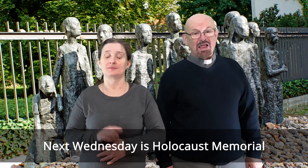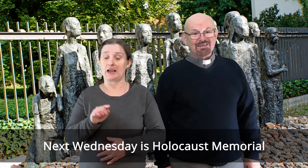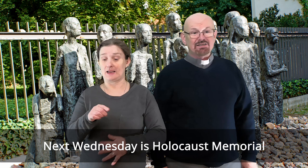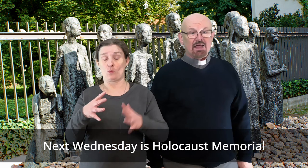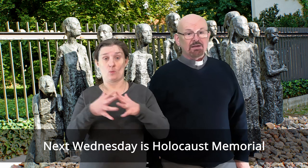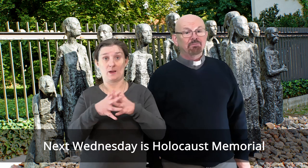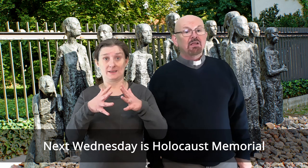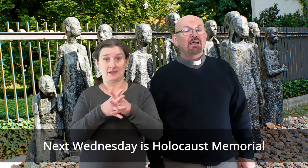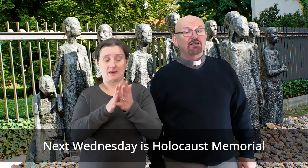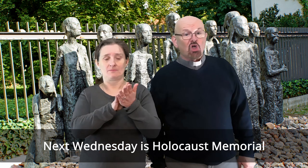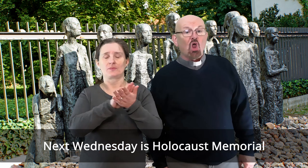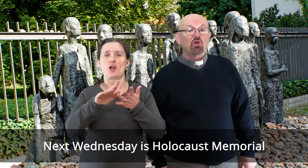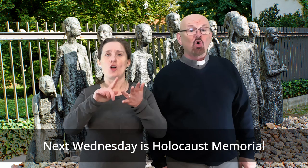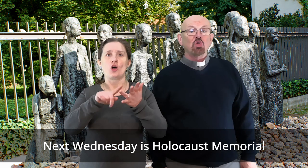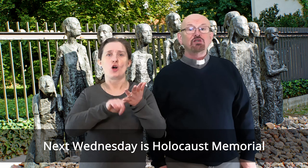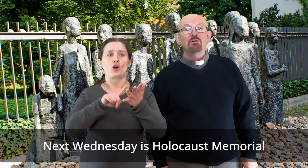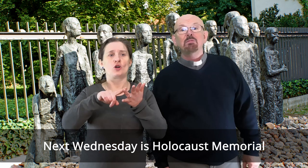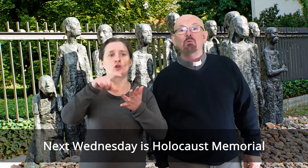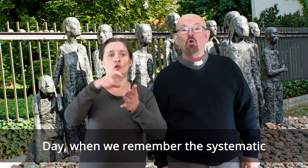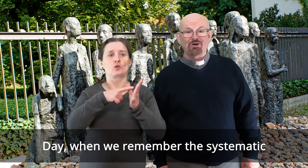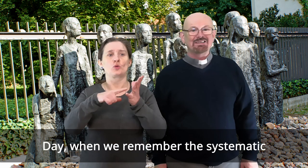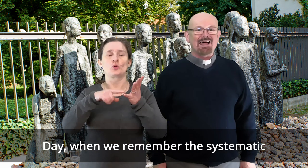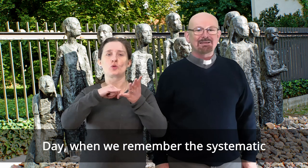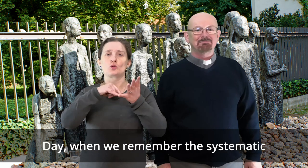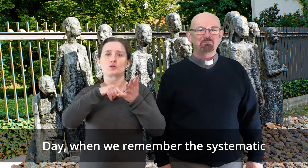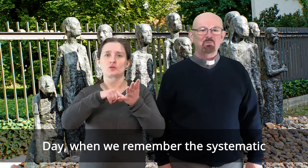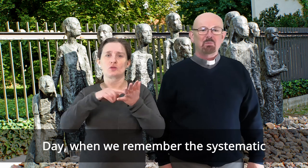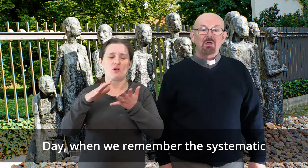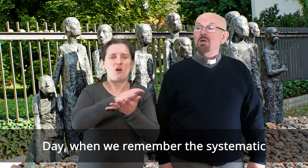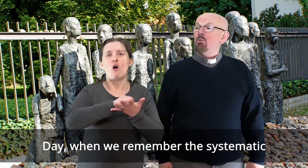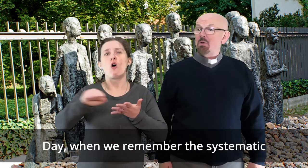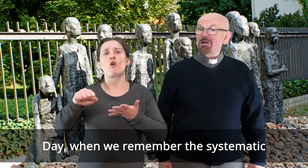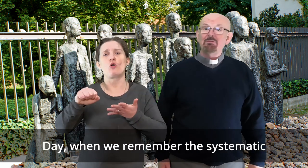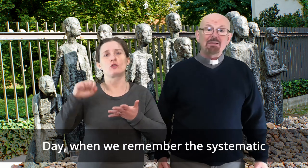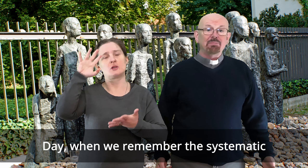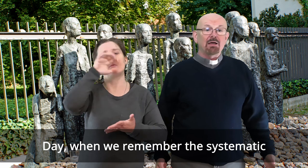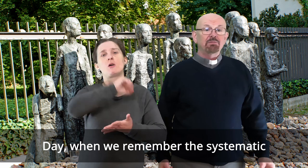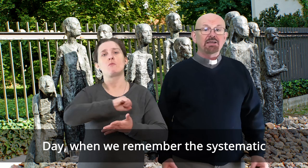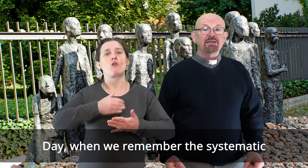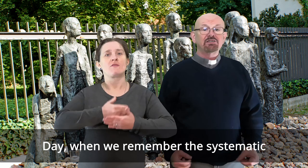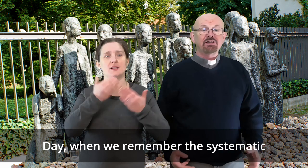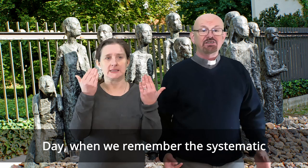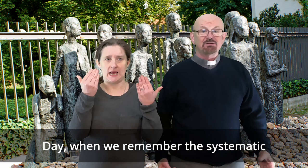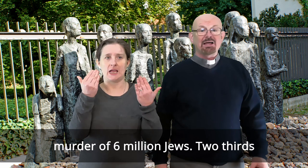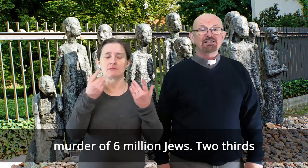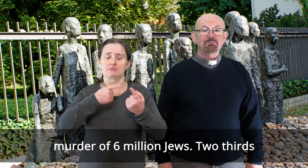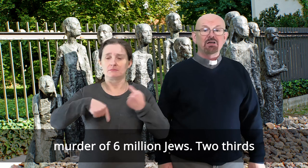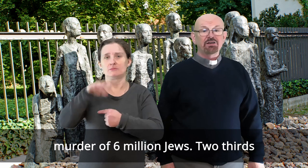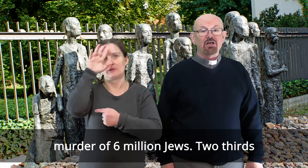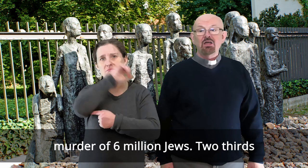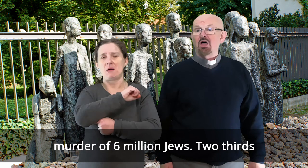next Wednesday is Holocaust Memorial Day, when we remember the